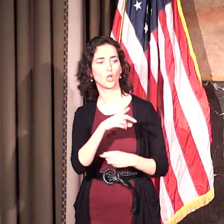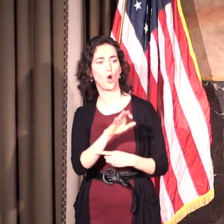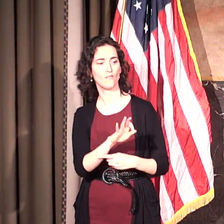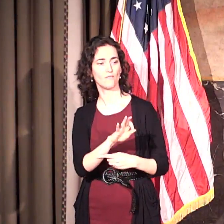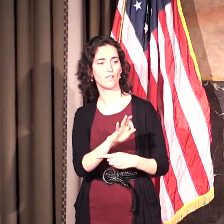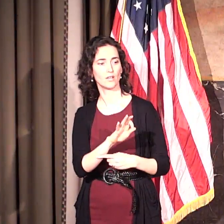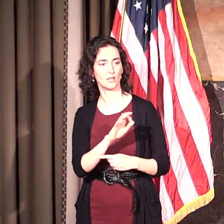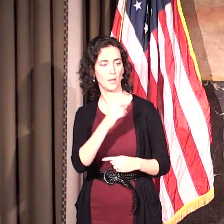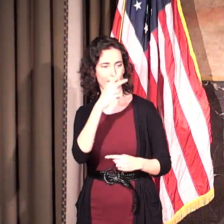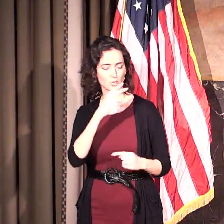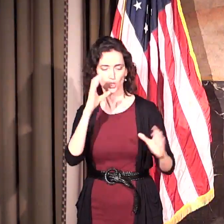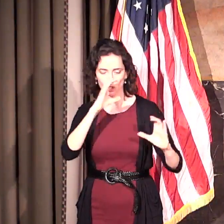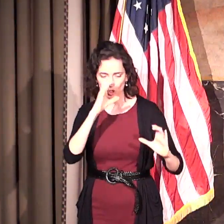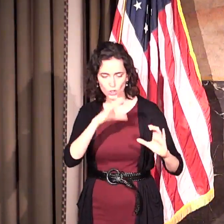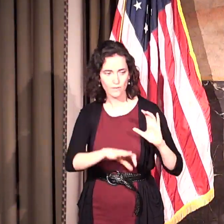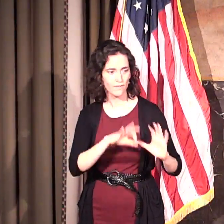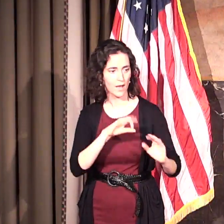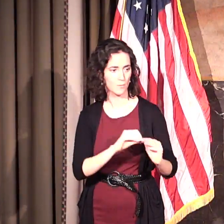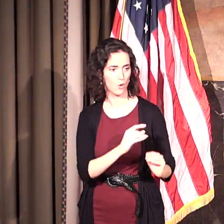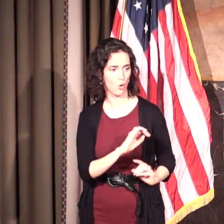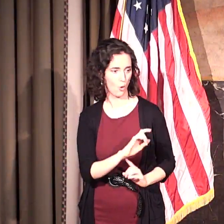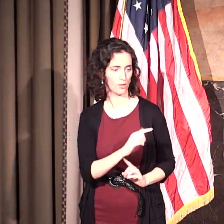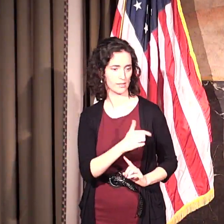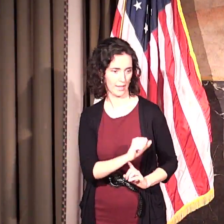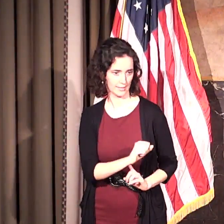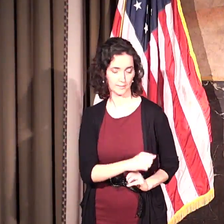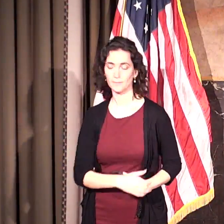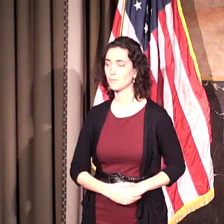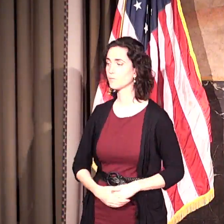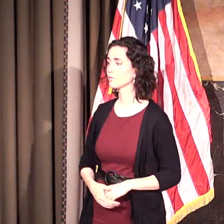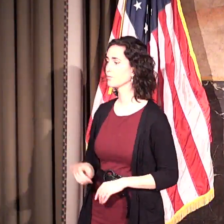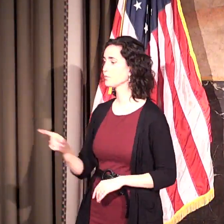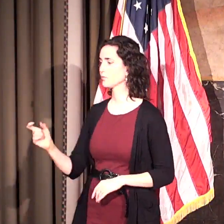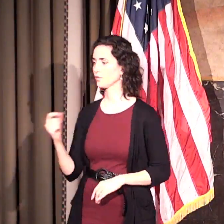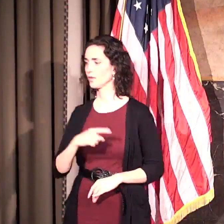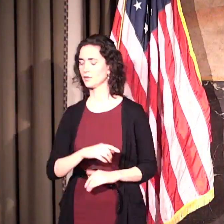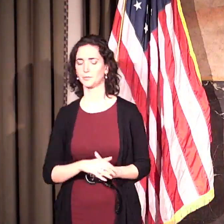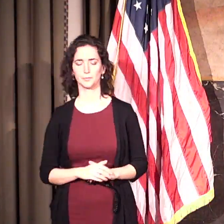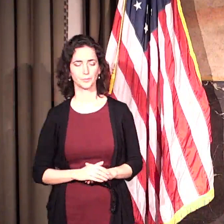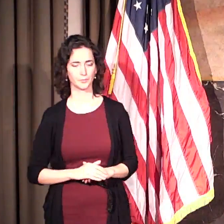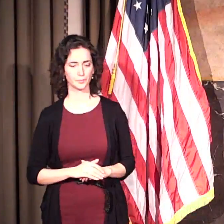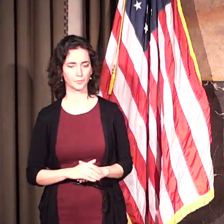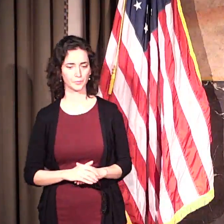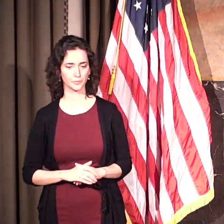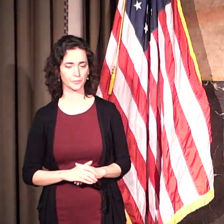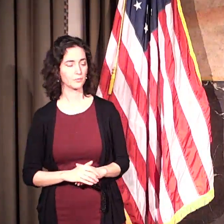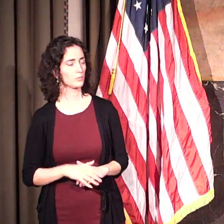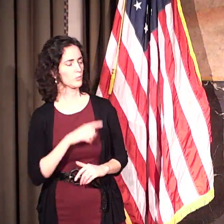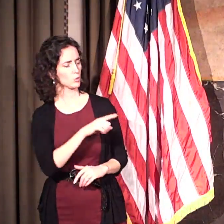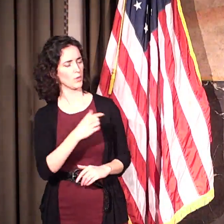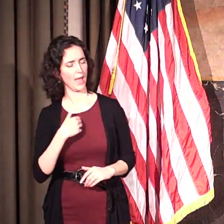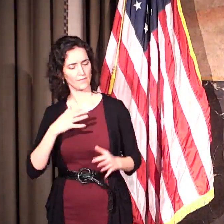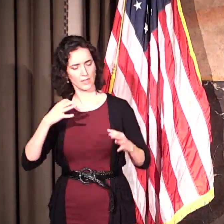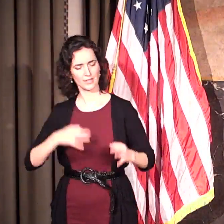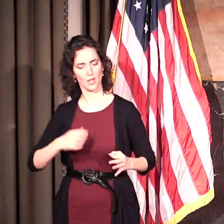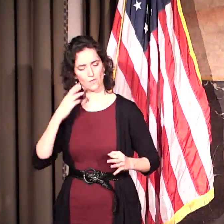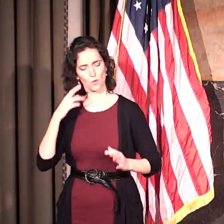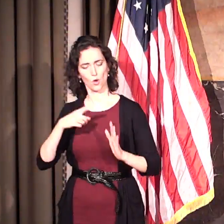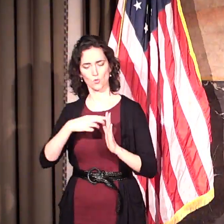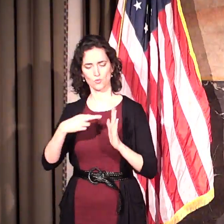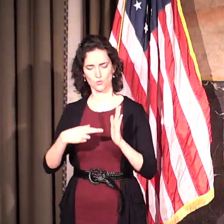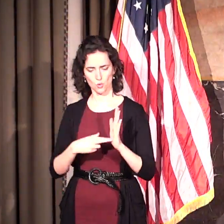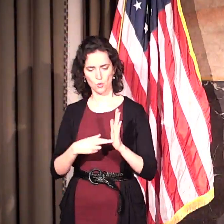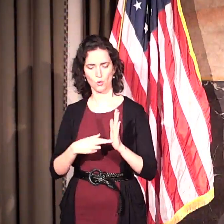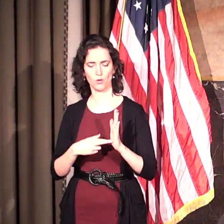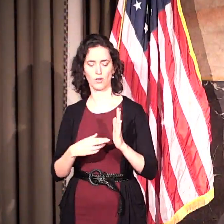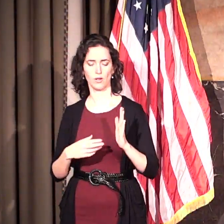Yes, sir. Would having the new strains in the state make a difference in terms of your decision for mitigation measures? I realize a more